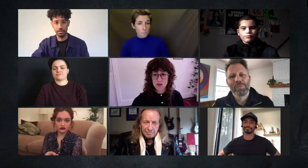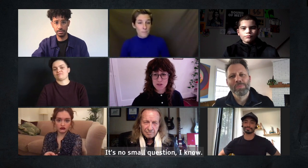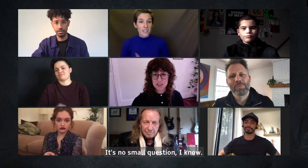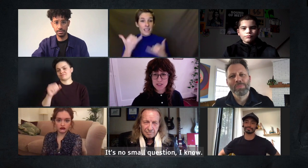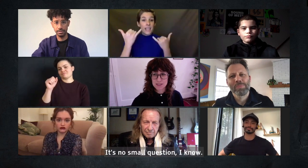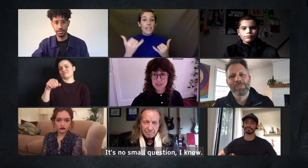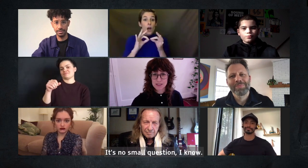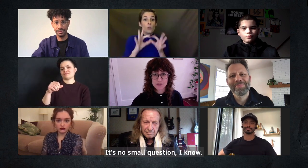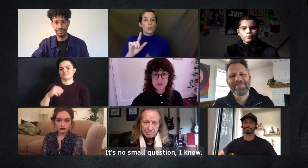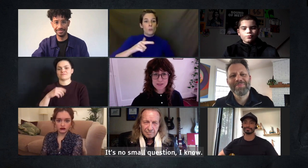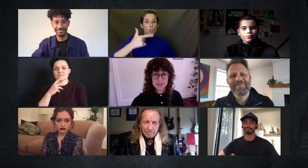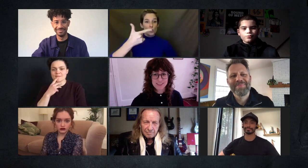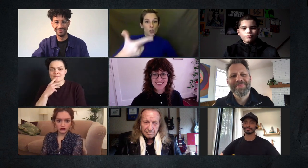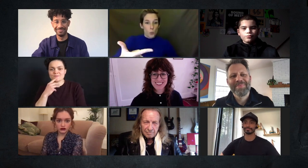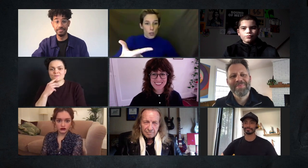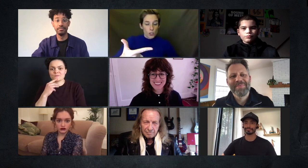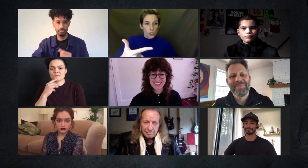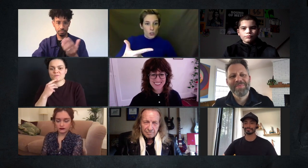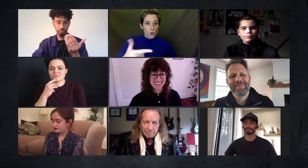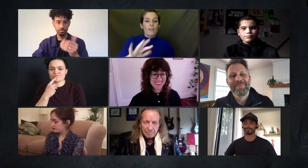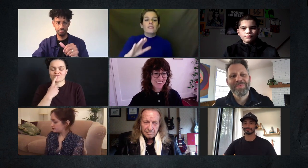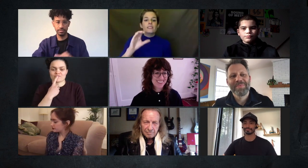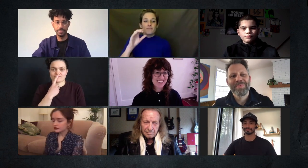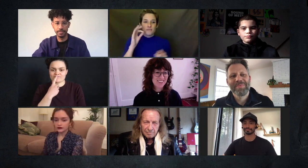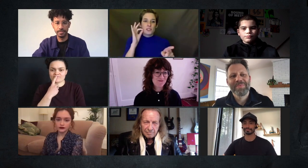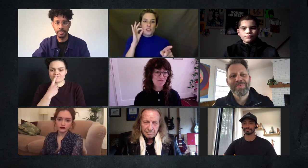It's no small question, I know.